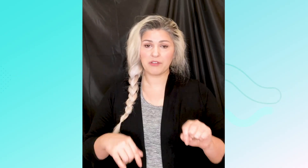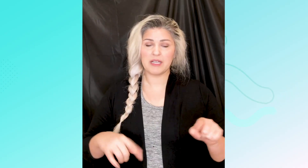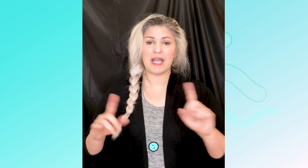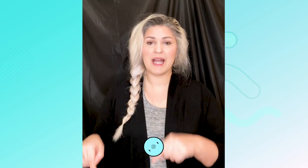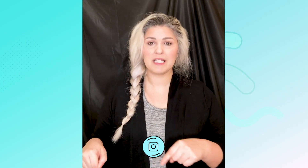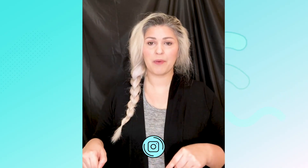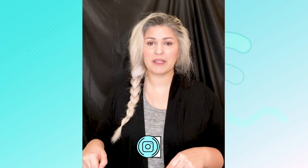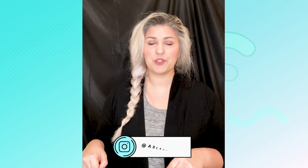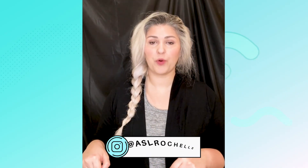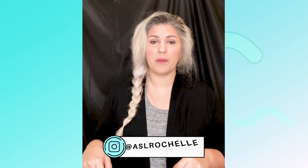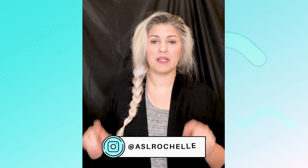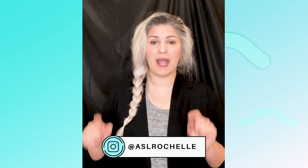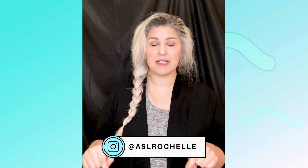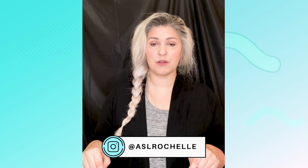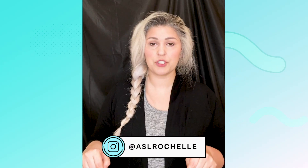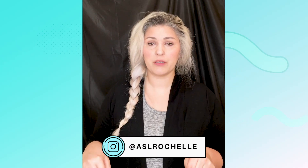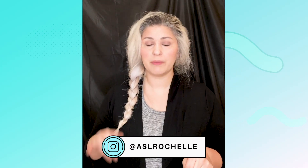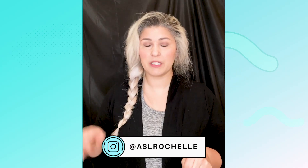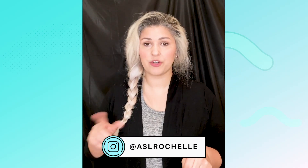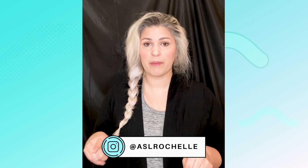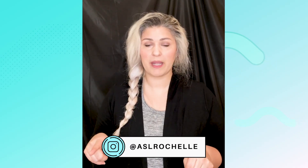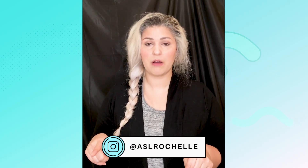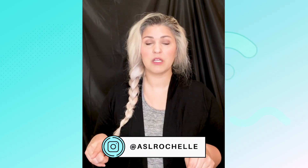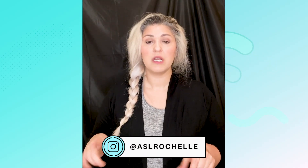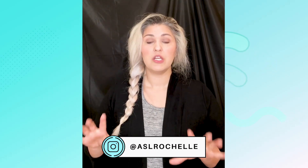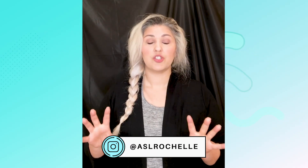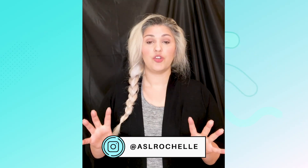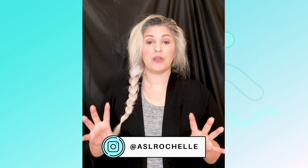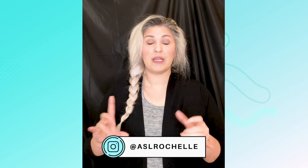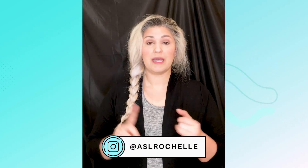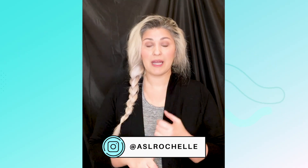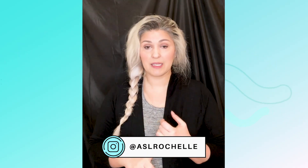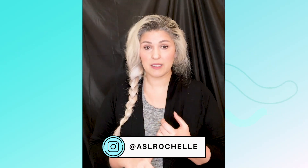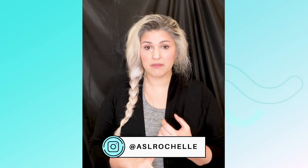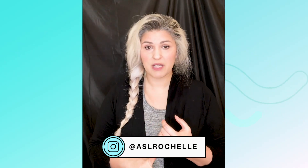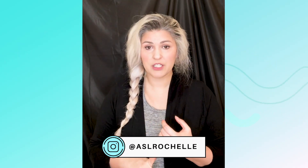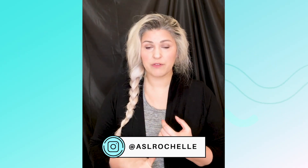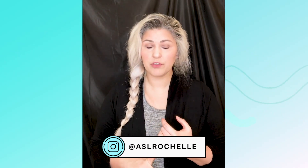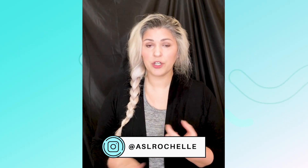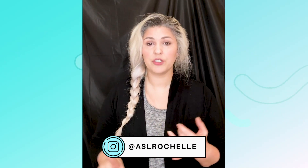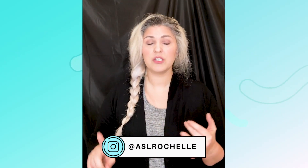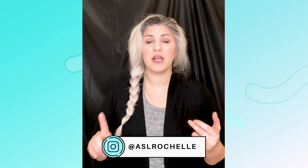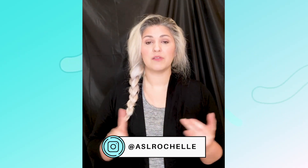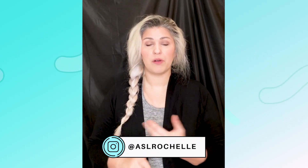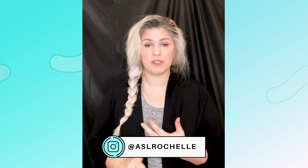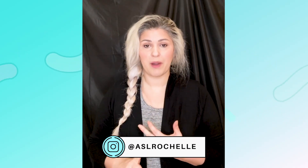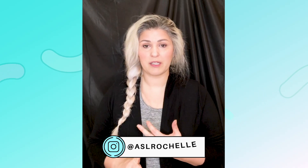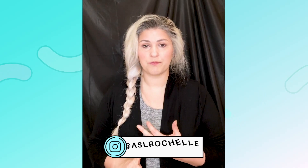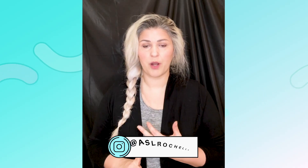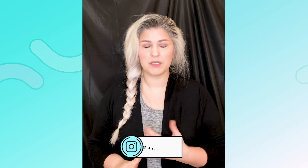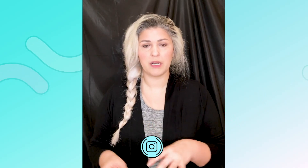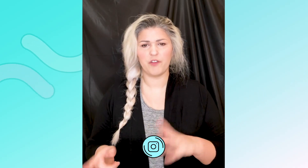remember, after this, head to the practice prompt at ASL Rochelle on my Instagram account so you can get the list of signs you've learned as well